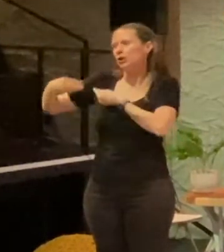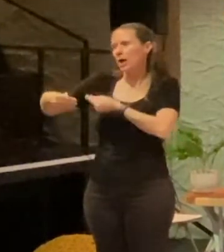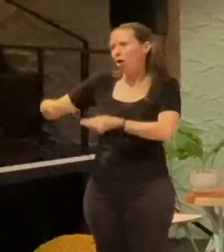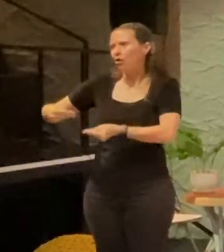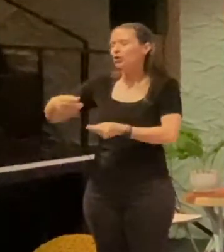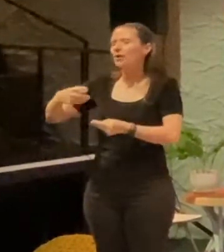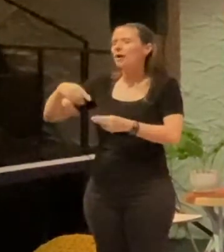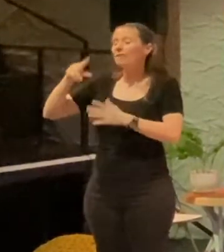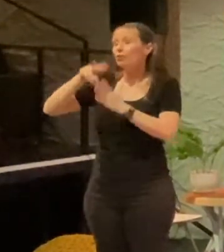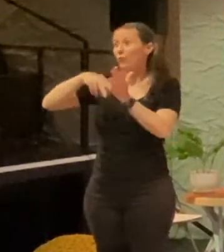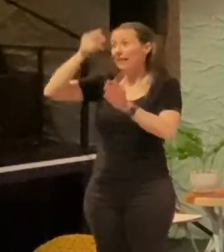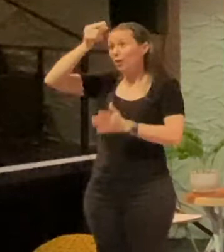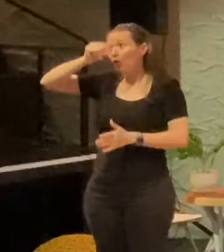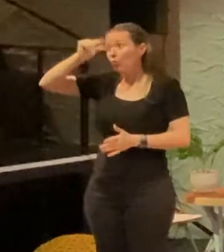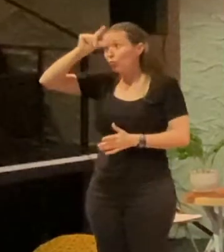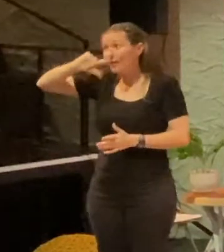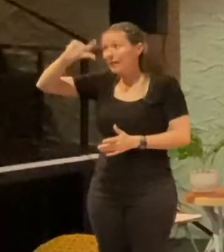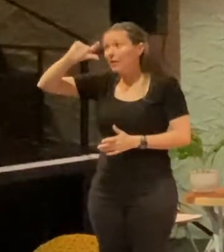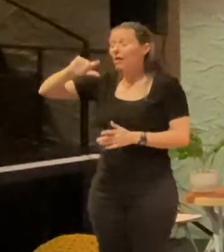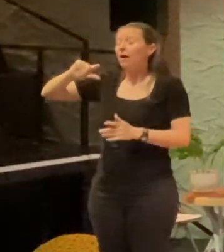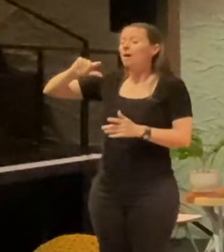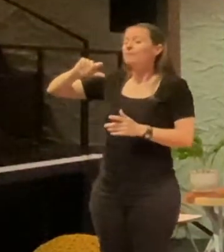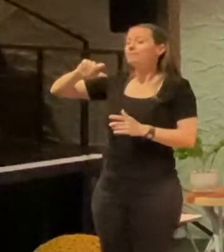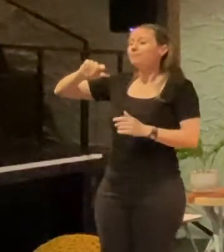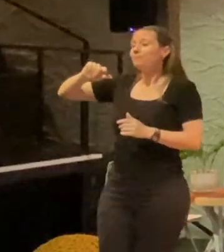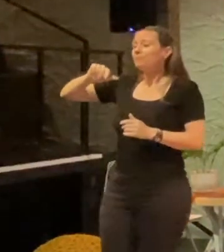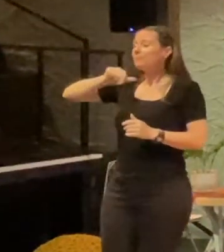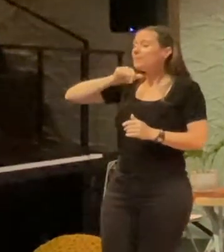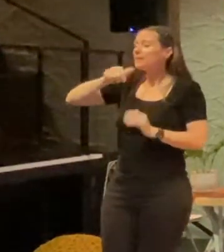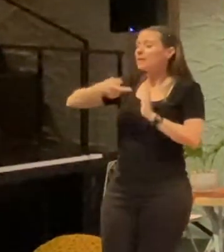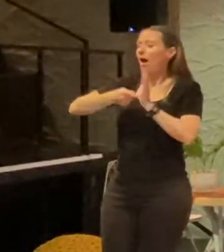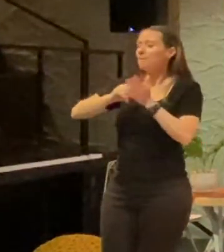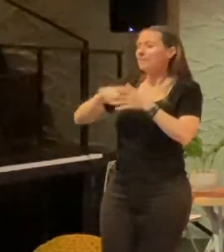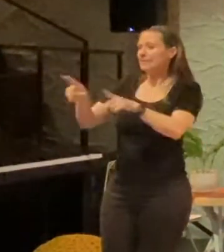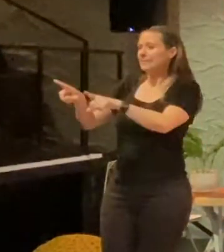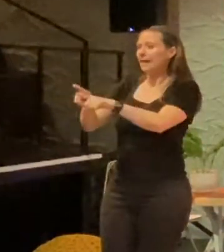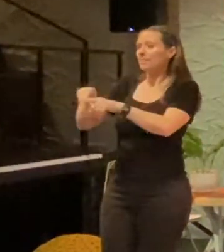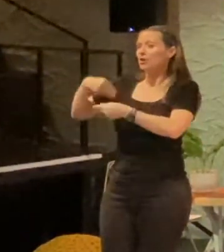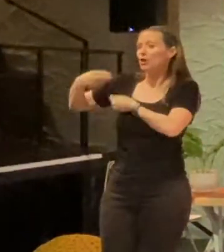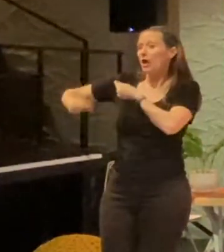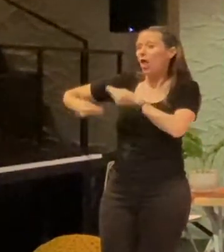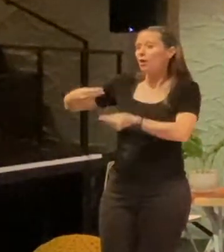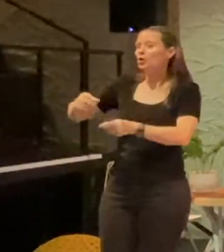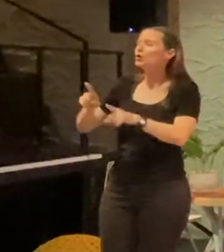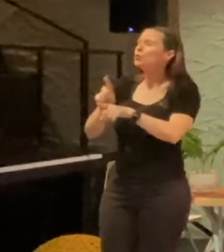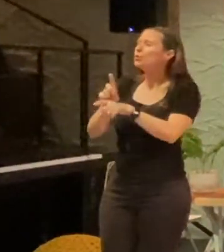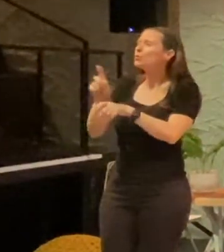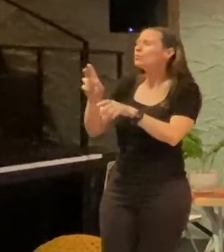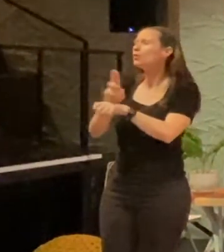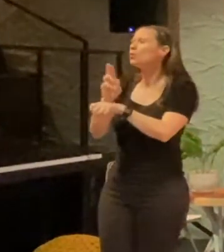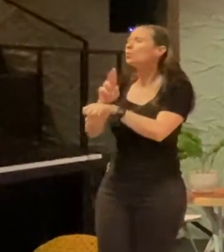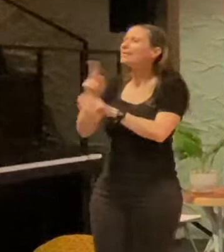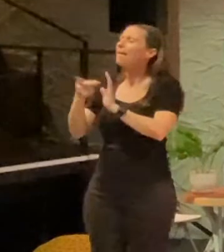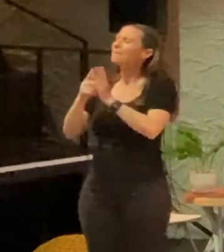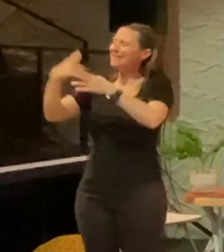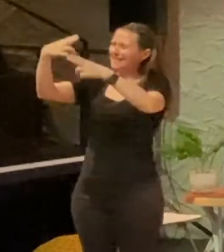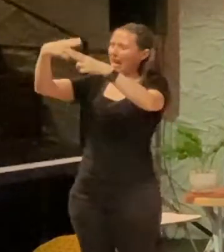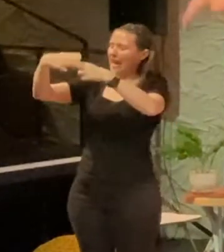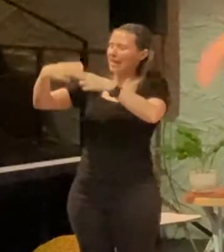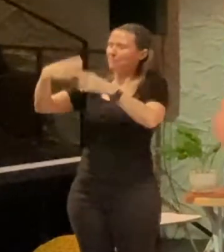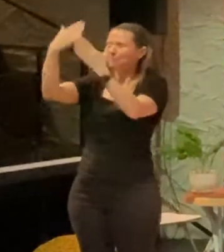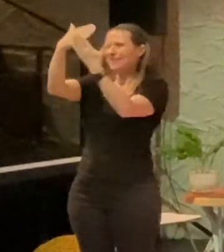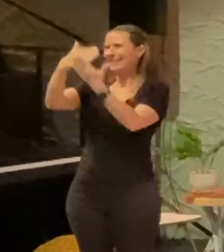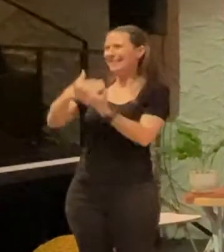Greek, it doesn't mean what genealogy means. Genealogy is used in other places in the Bible. It means like a list of your